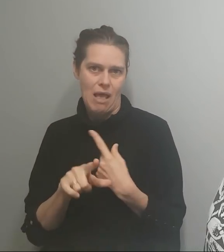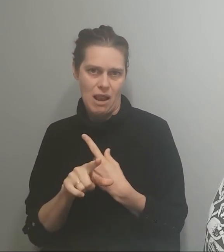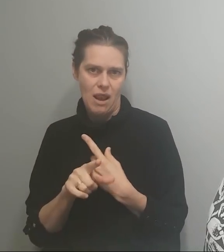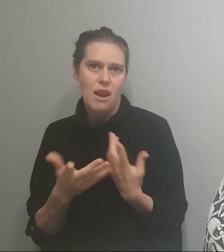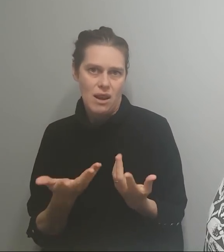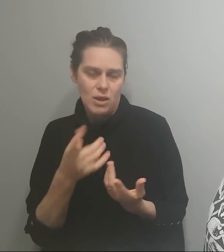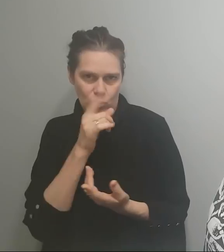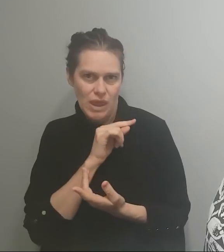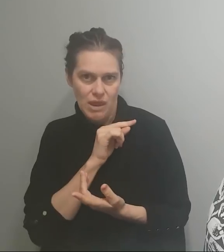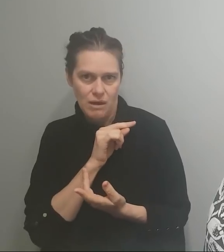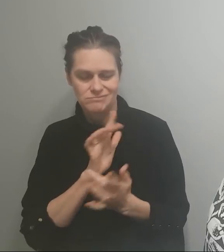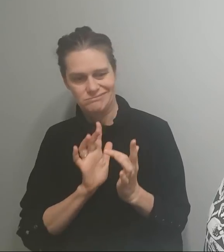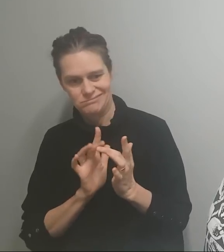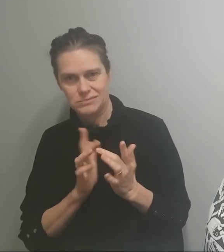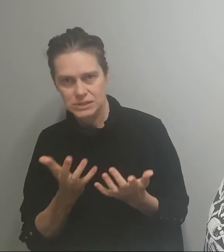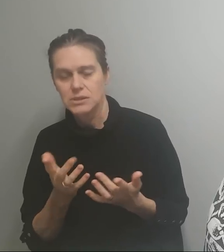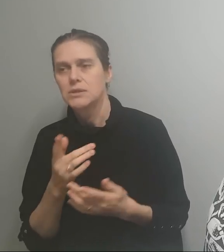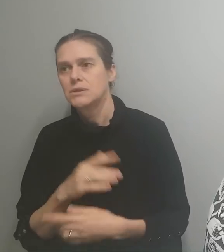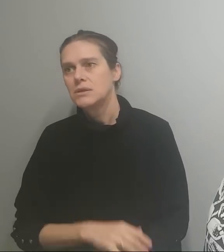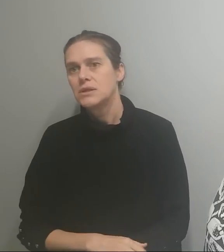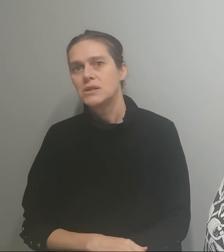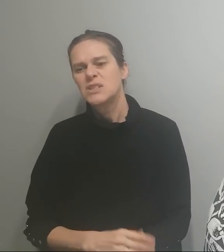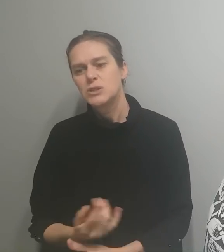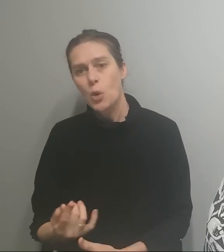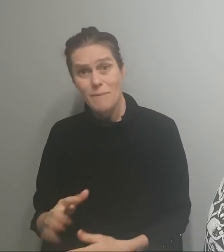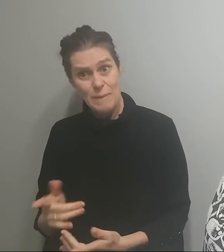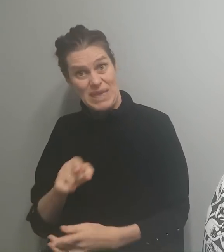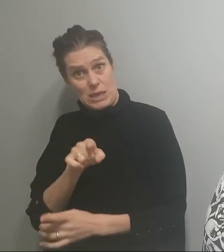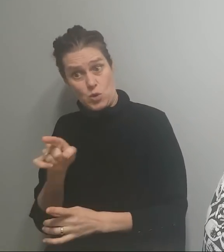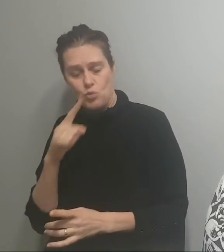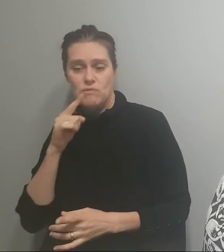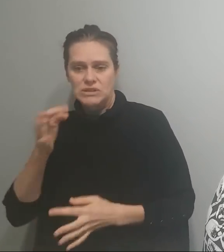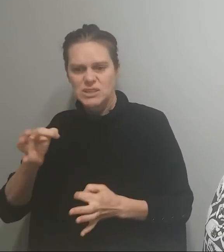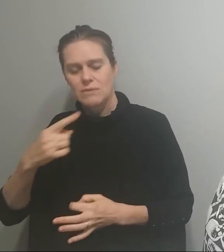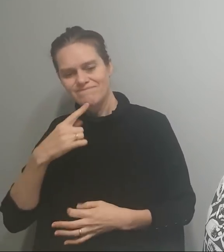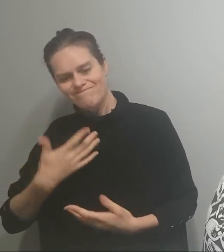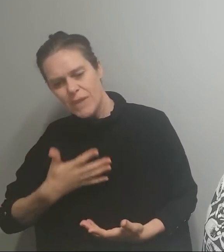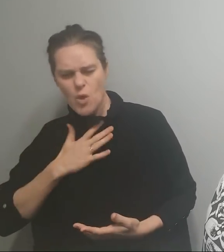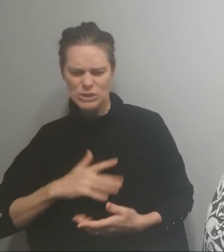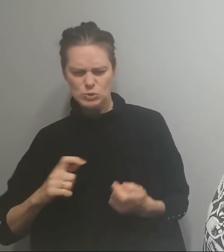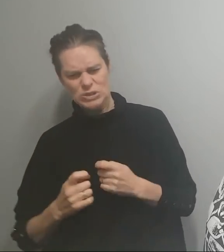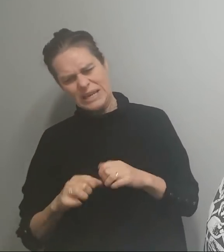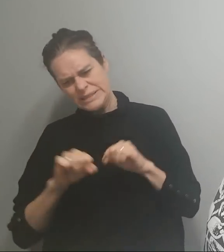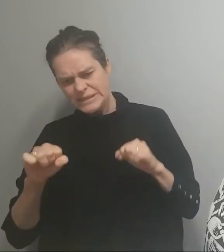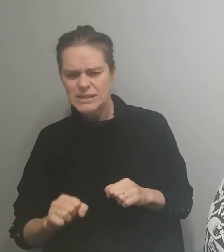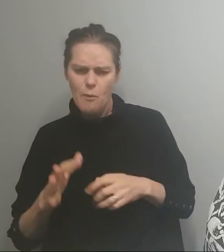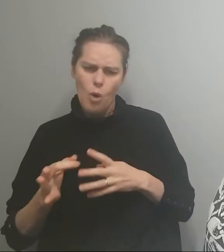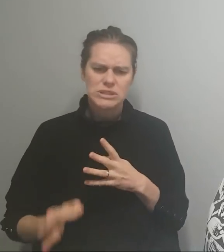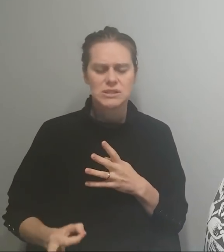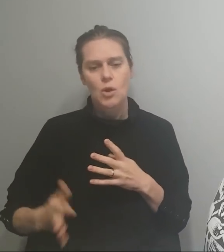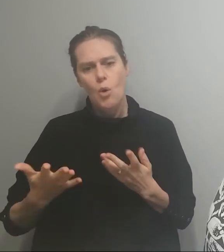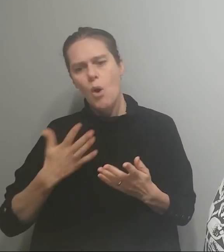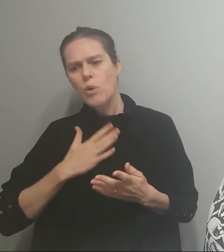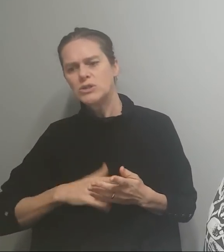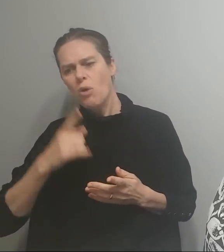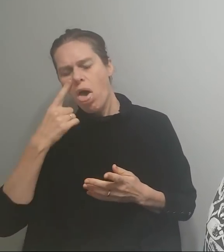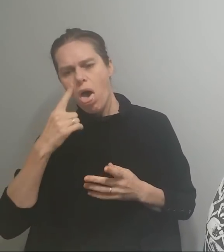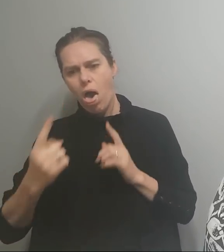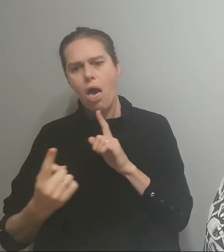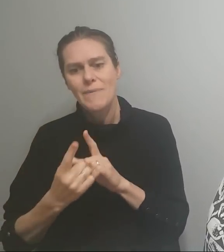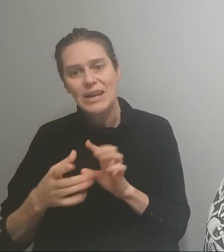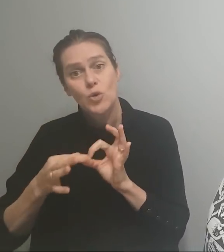to work with us, look at options to change, and you'd like access to a connector. Or when it comes to your